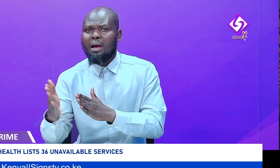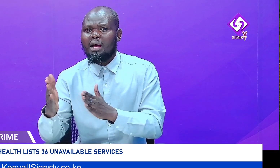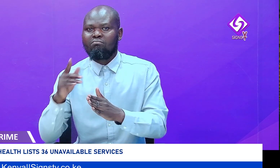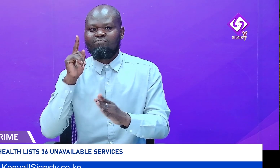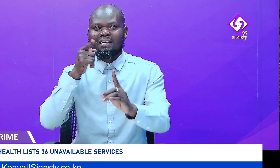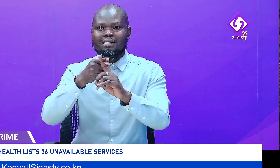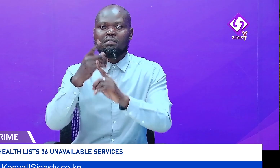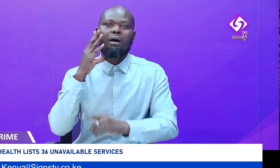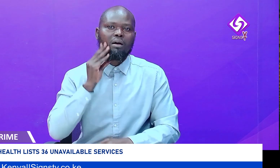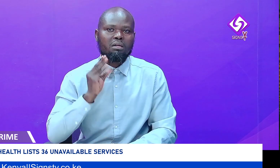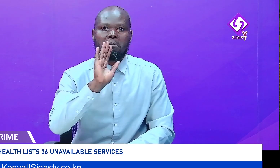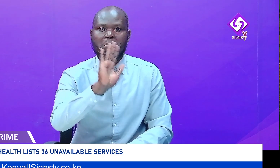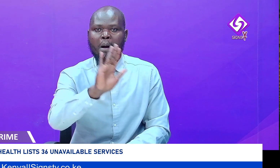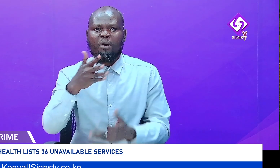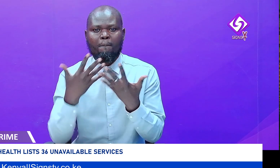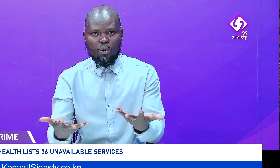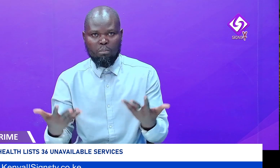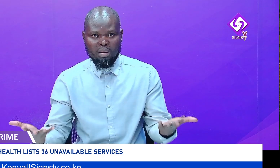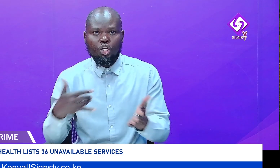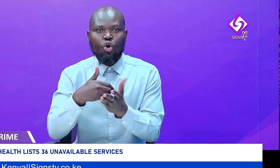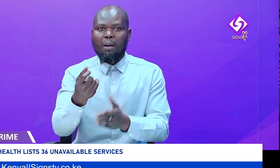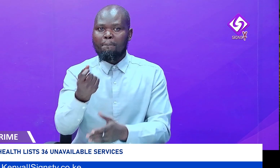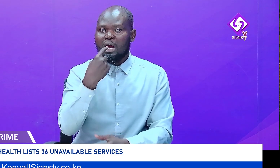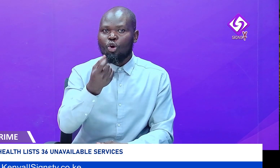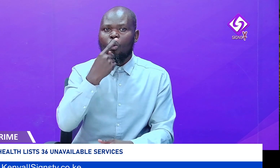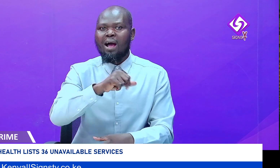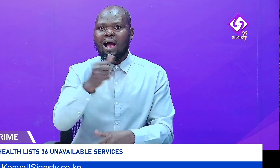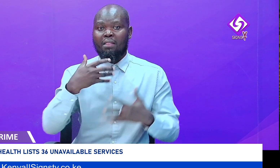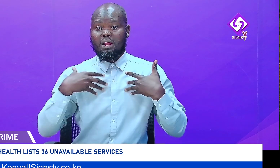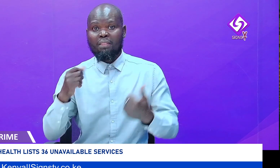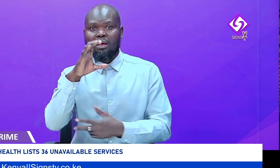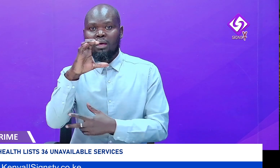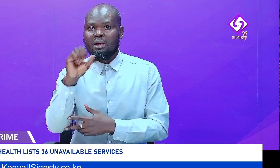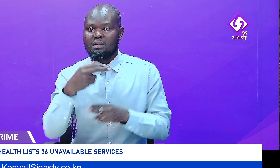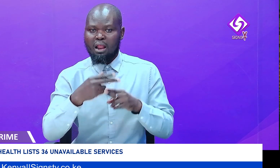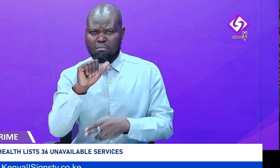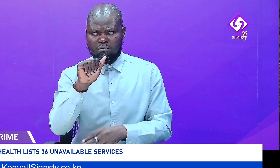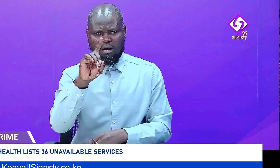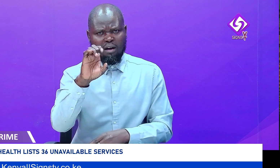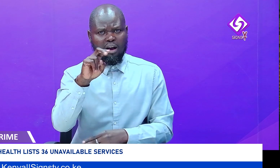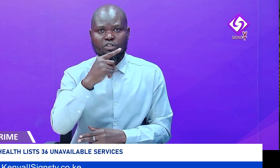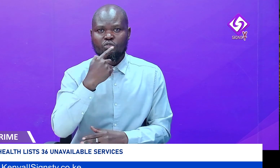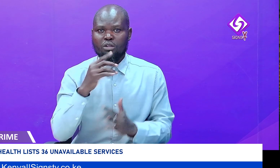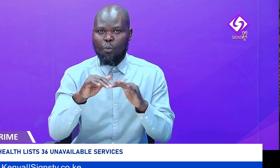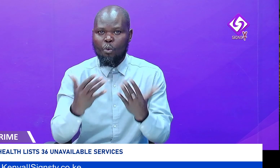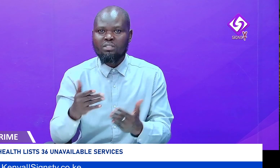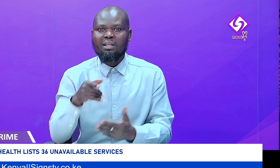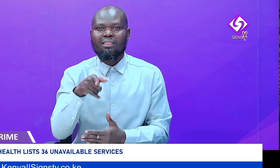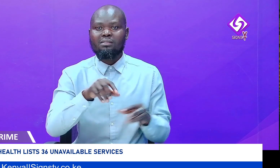in Kenya due to gaps in expertise, equipment, and medical supplies. Health